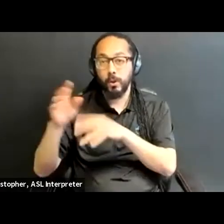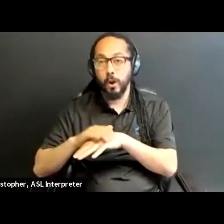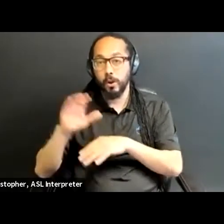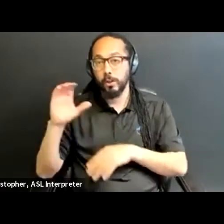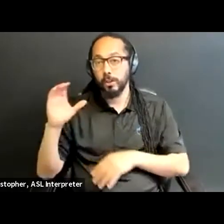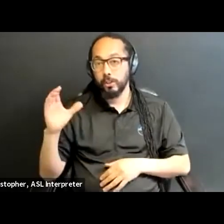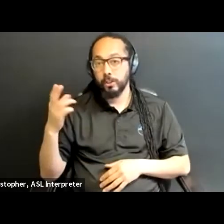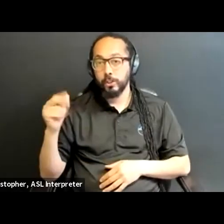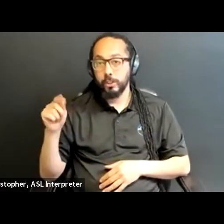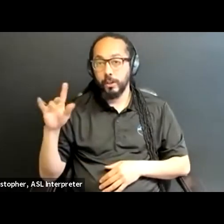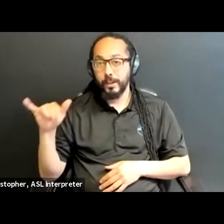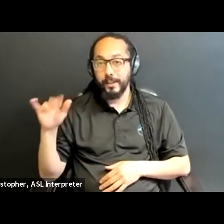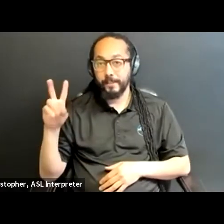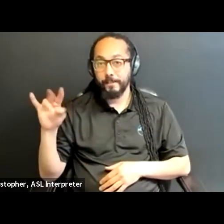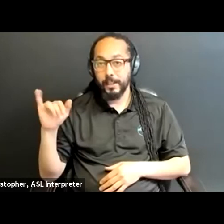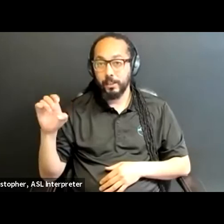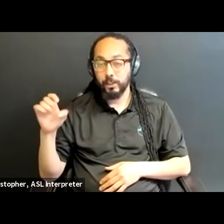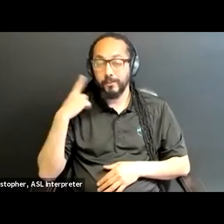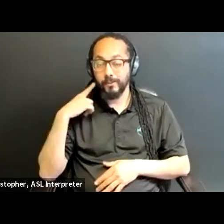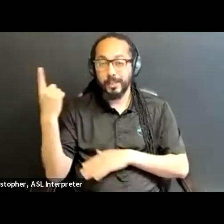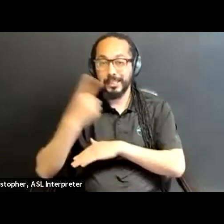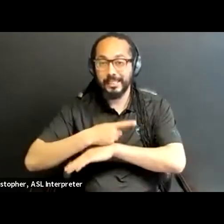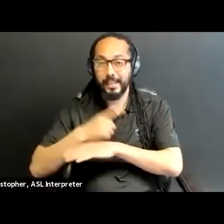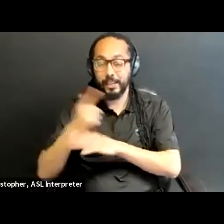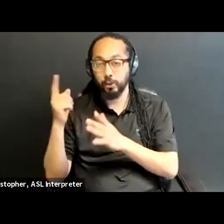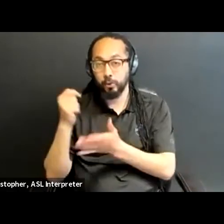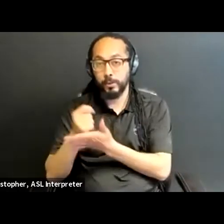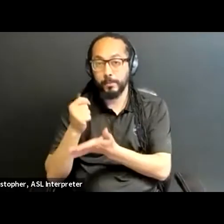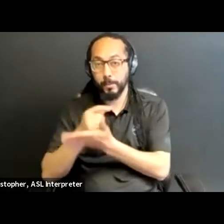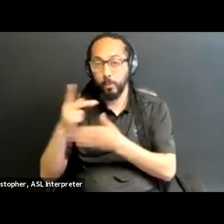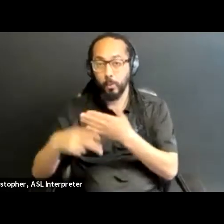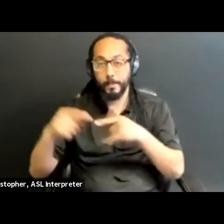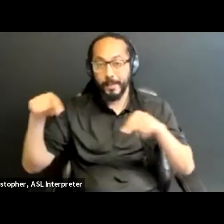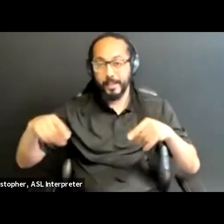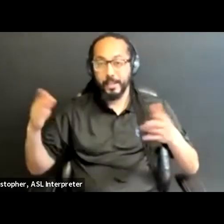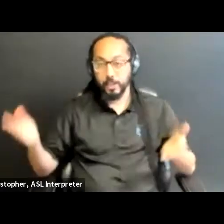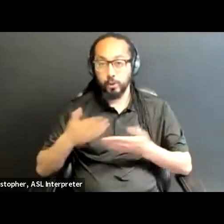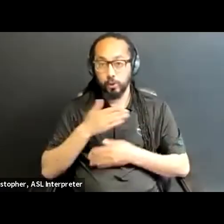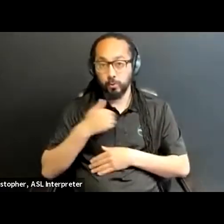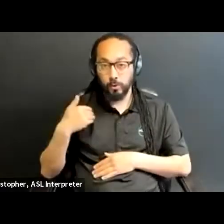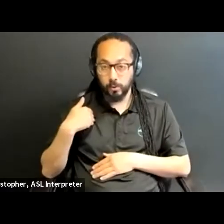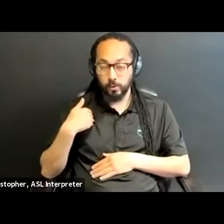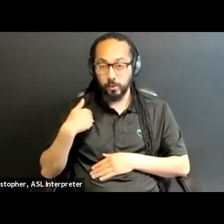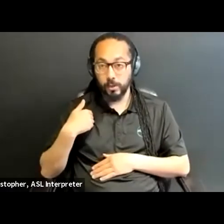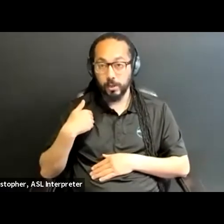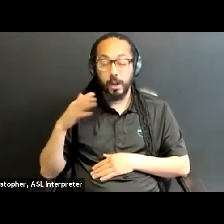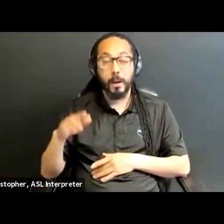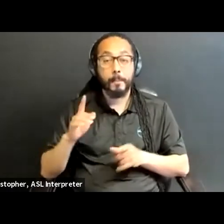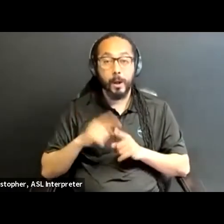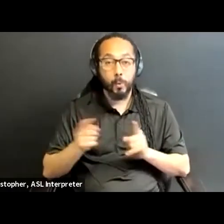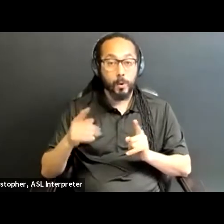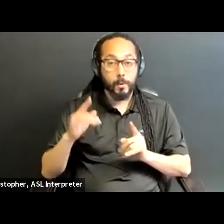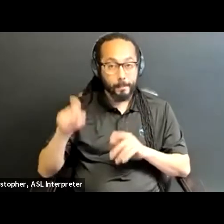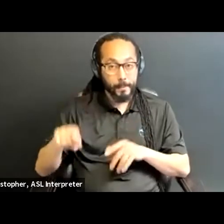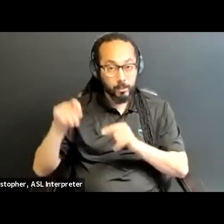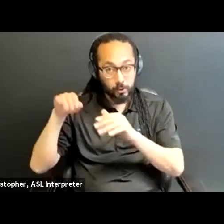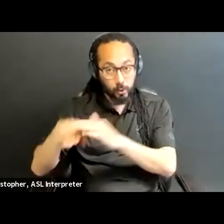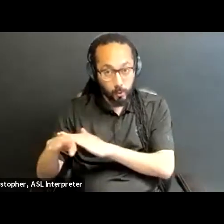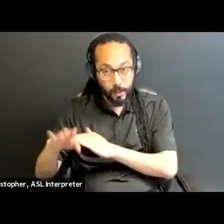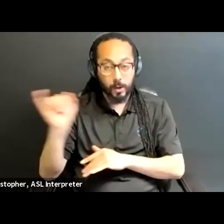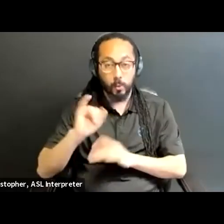day treatment program for 6 to 8 students here in Toronto. It would be on-site and remote.